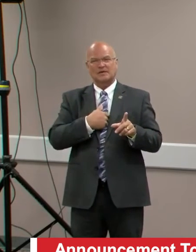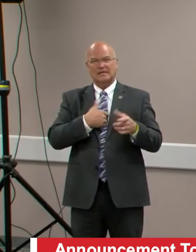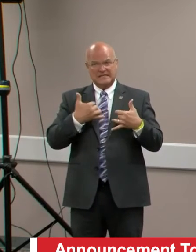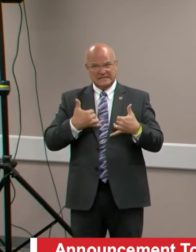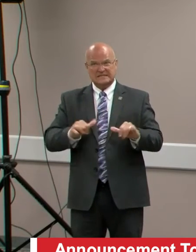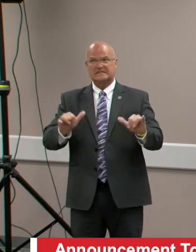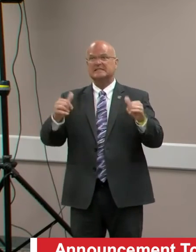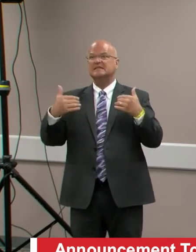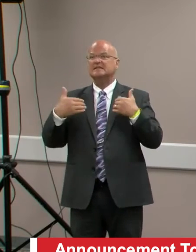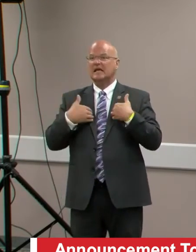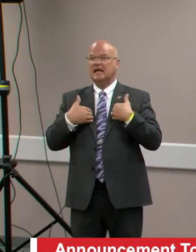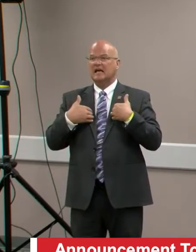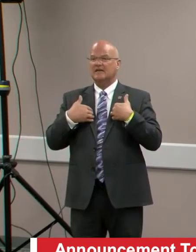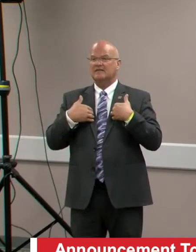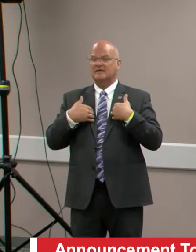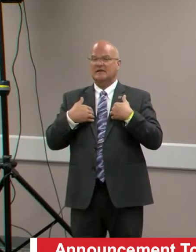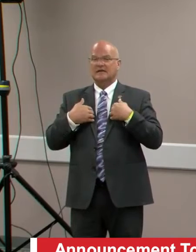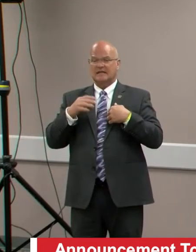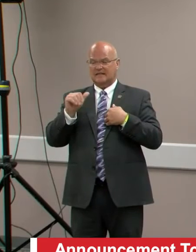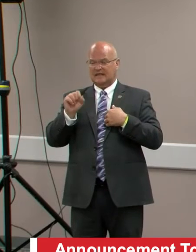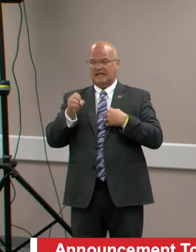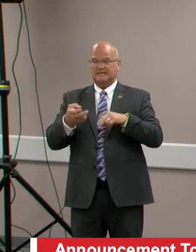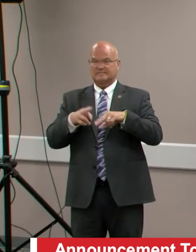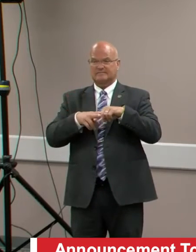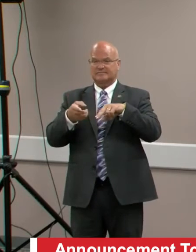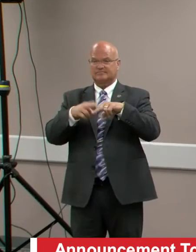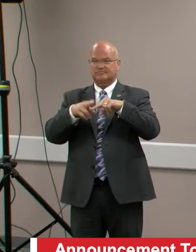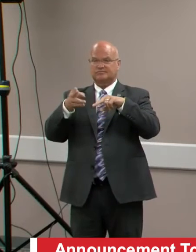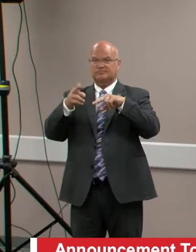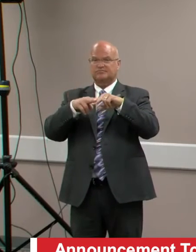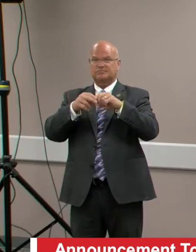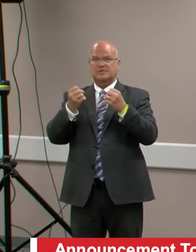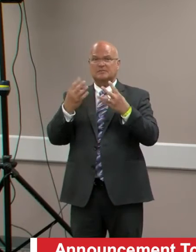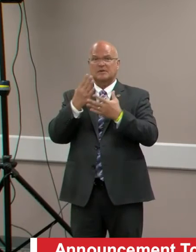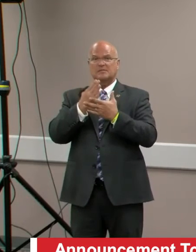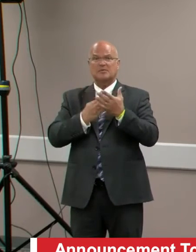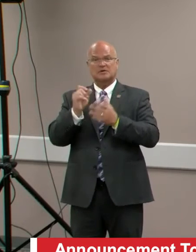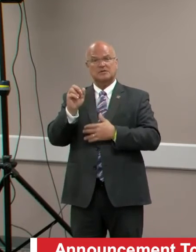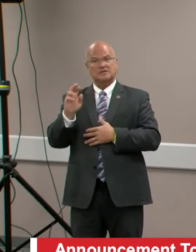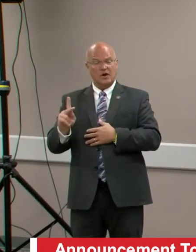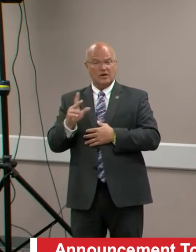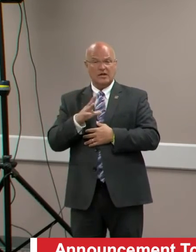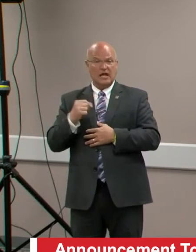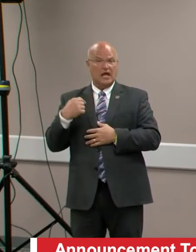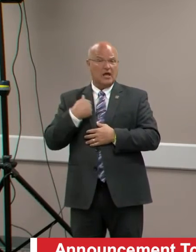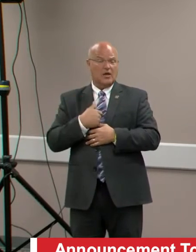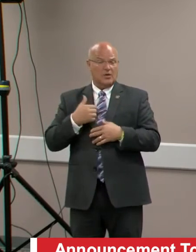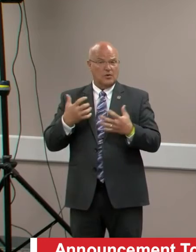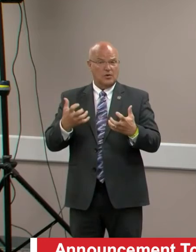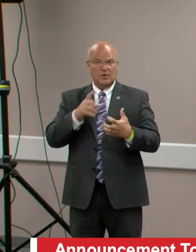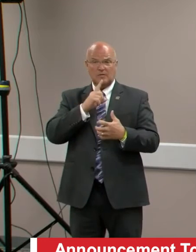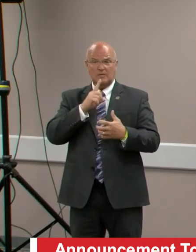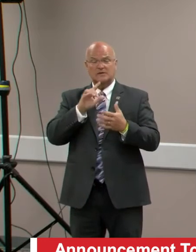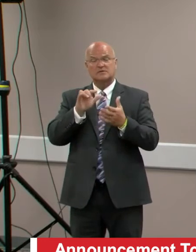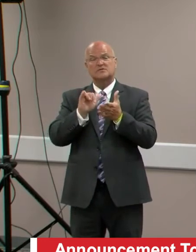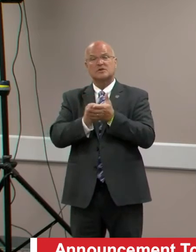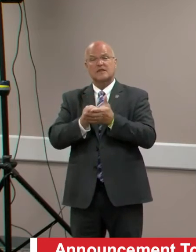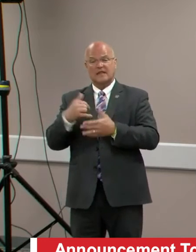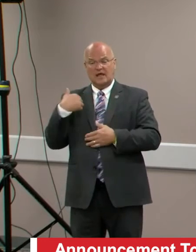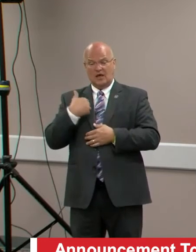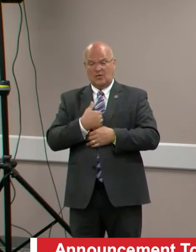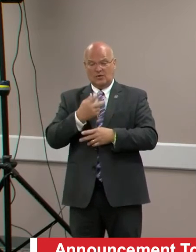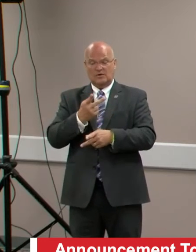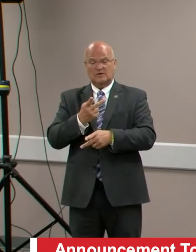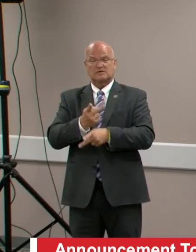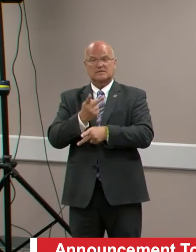we still have a rising number of cases here in many parts of Arkansas, and we want to make sure that we're